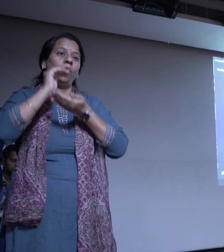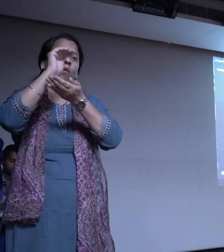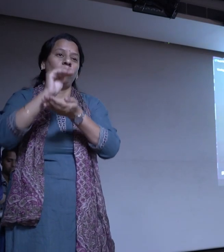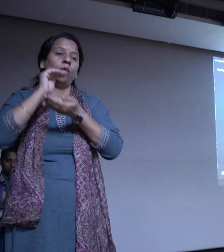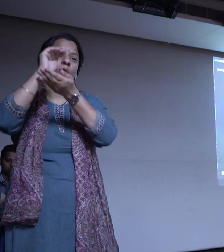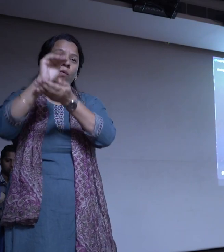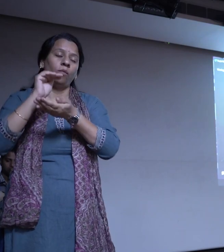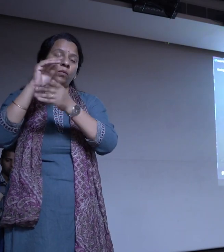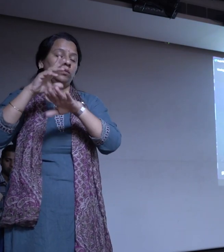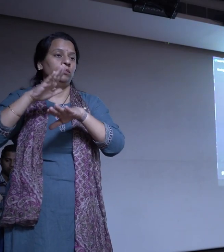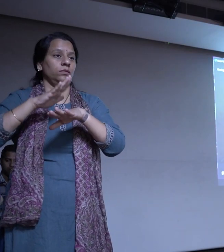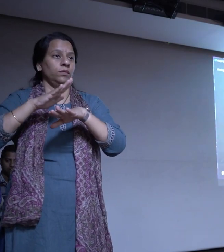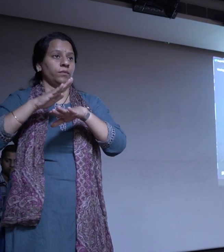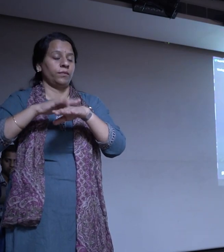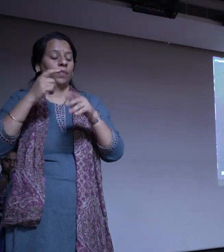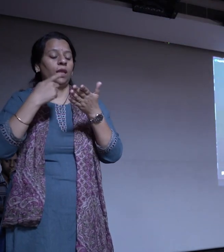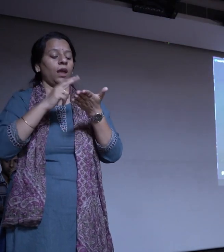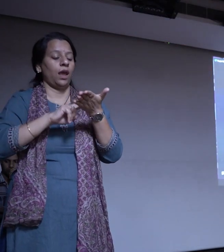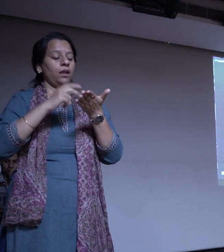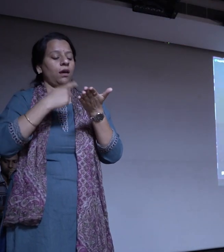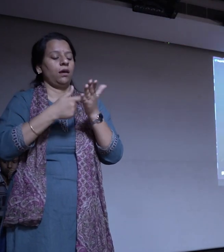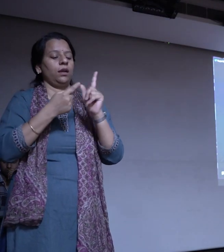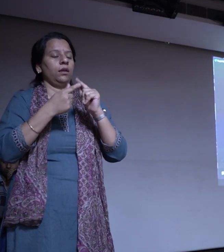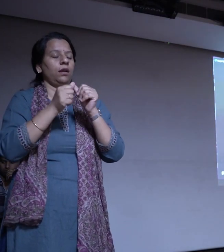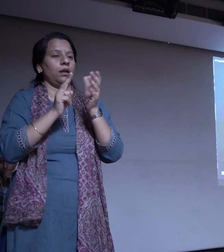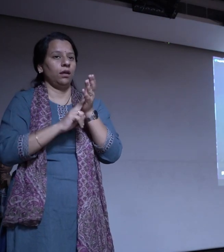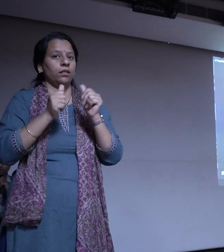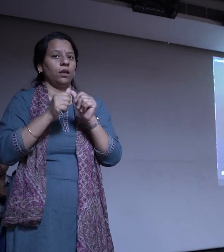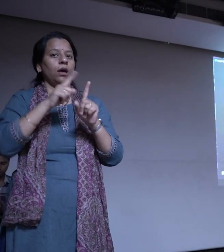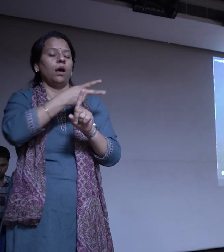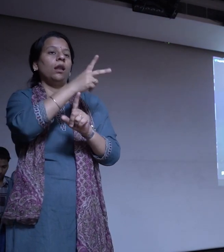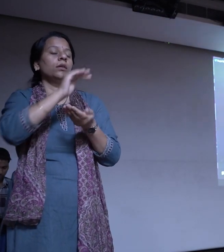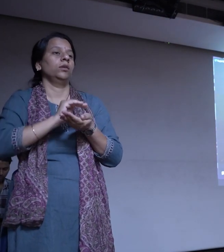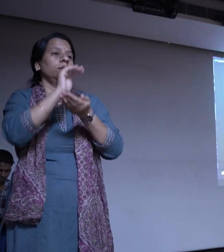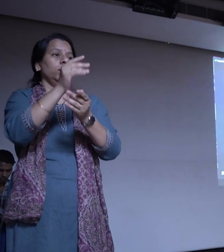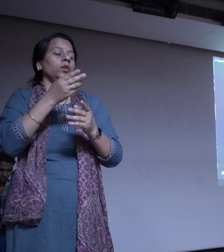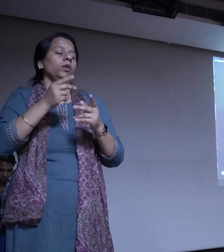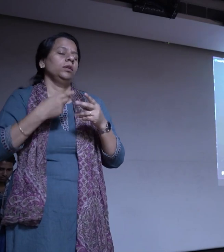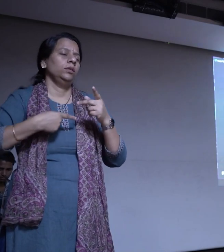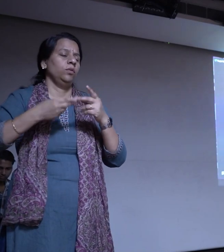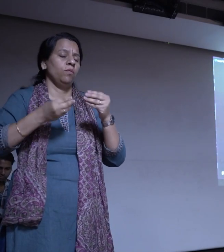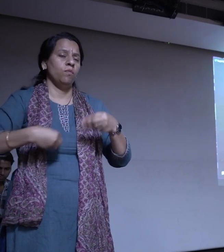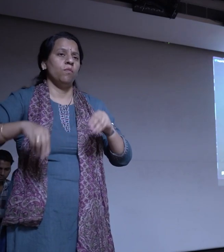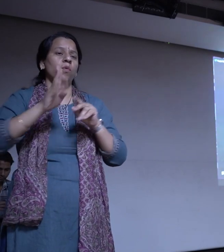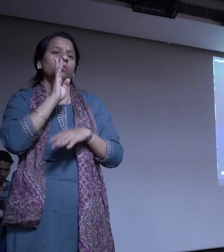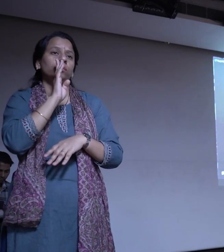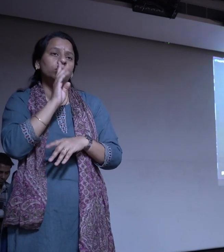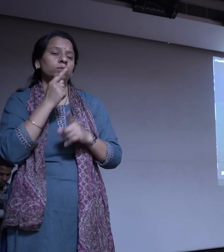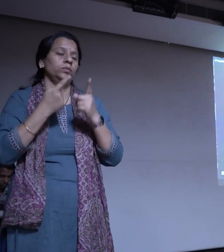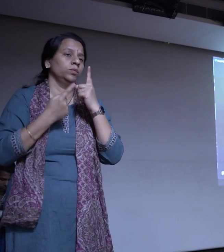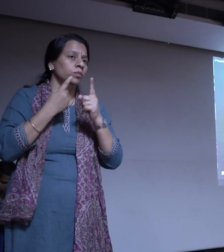prestigious Dr n ratna oration award in the year 2024 he'll speak more about he'll speak more about the